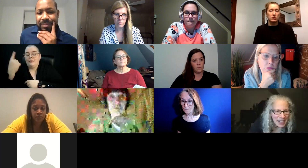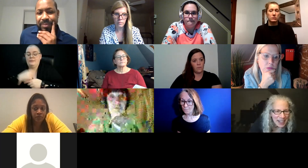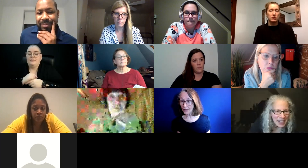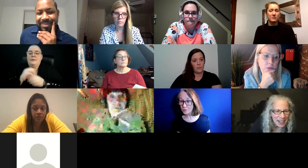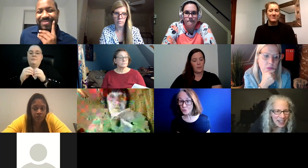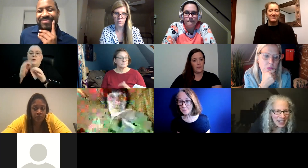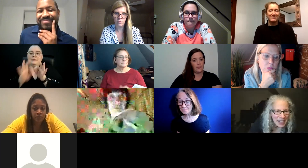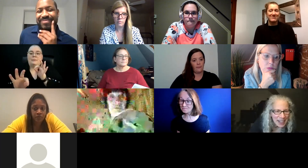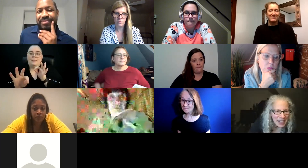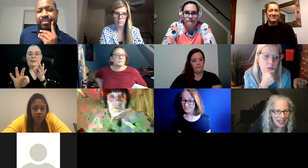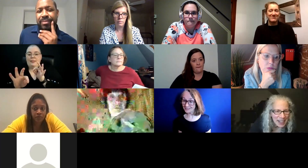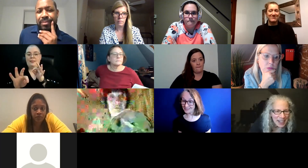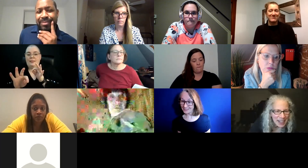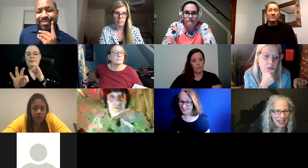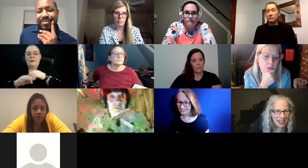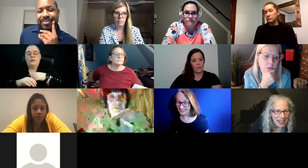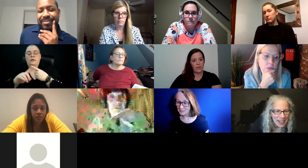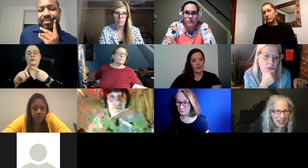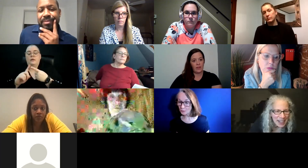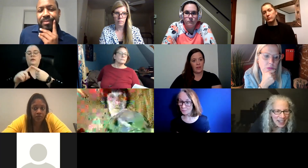I have one. It's simple.